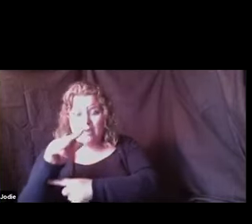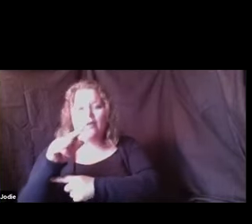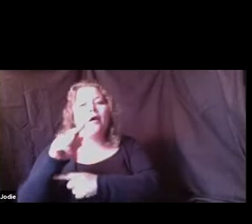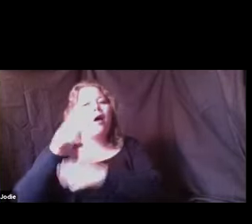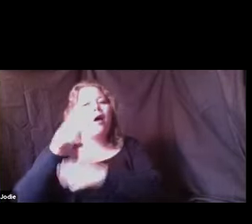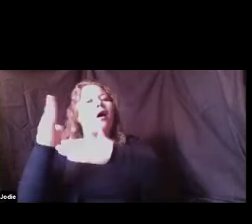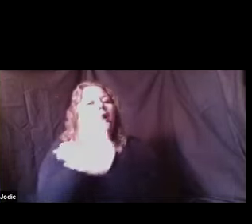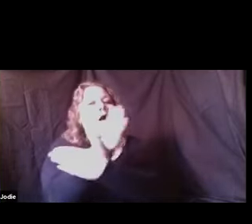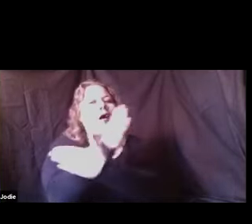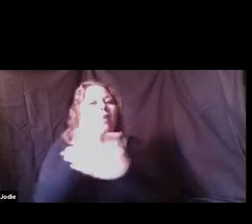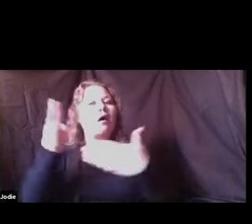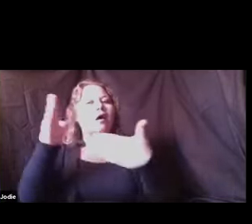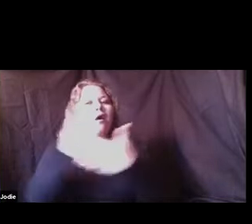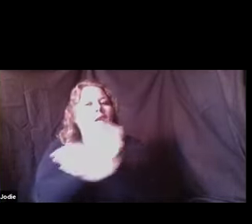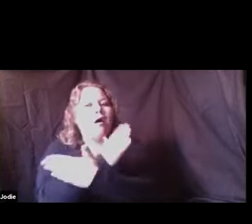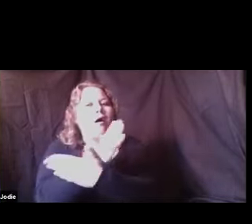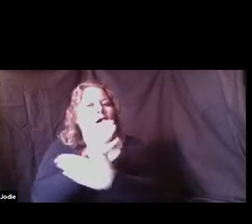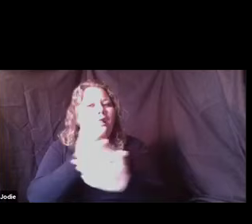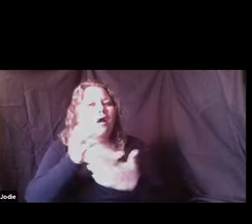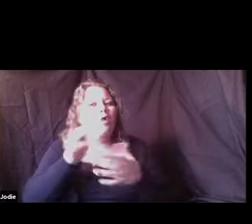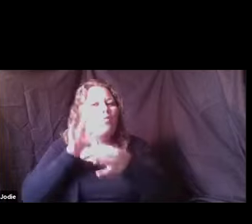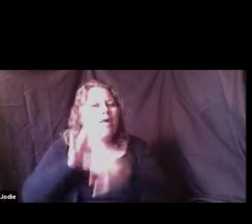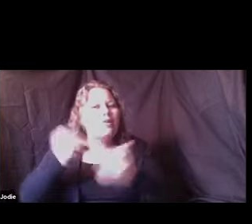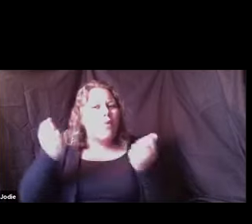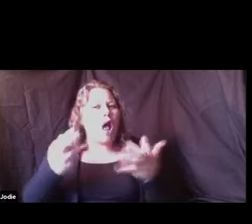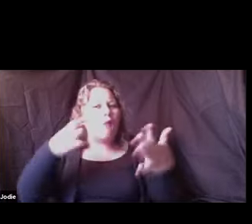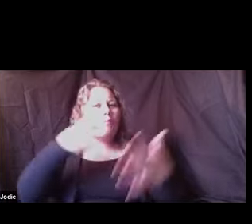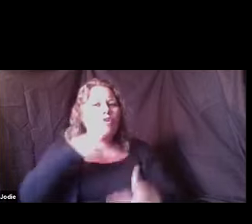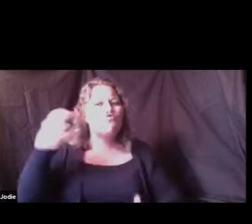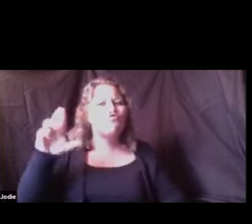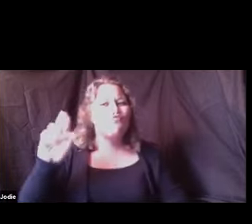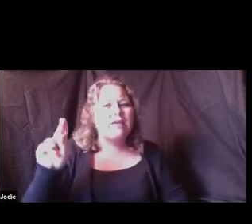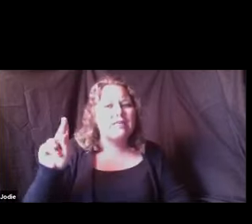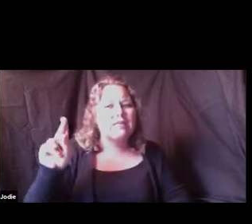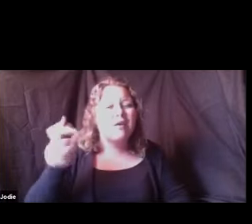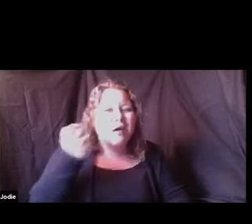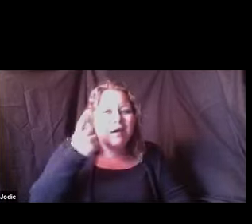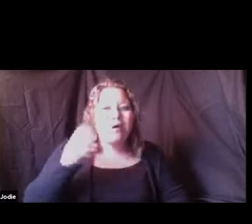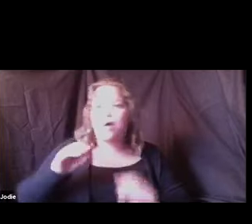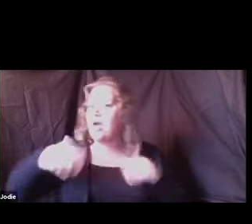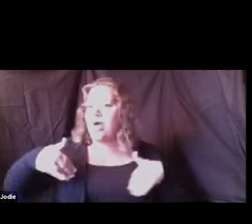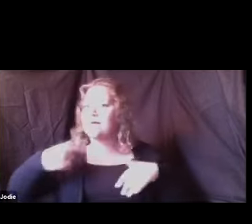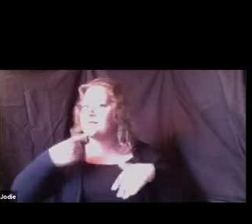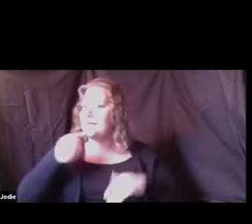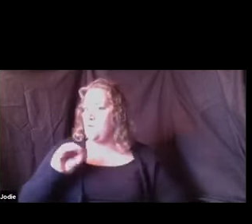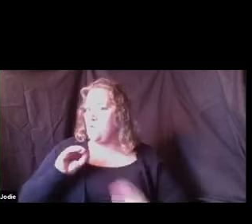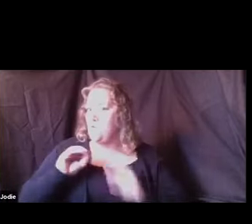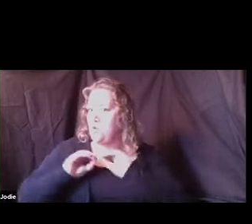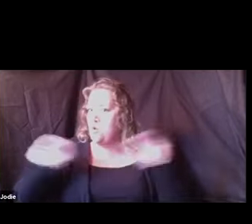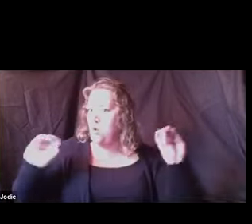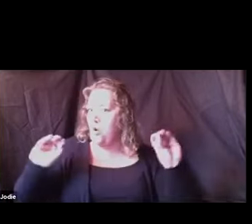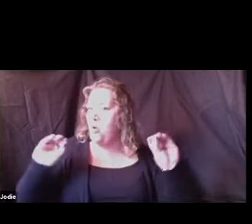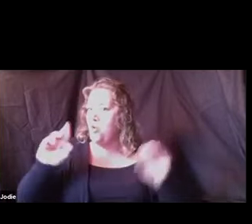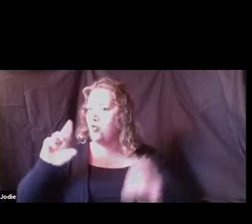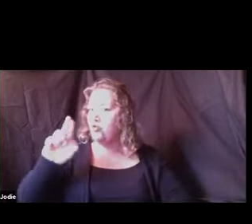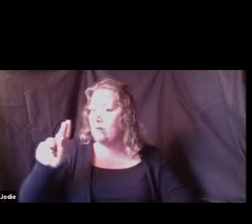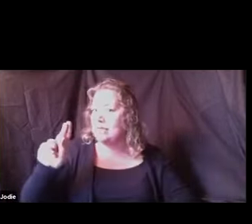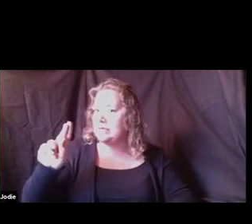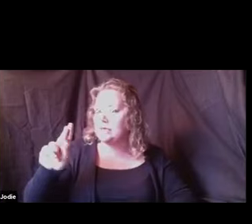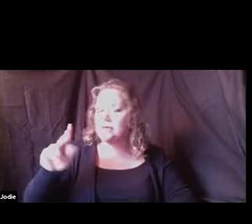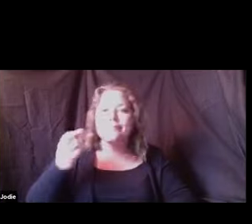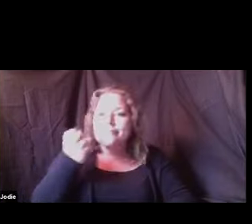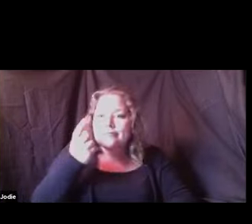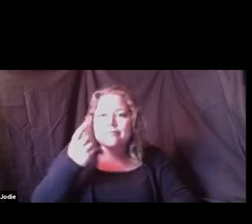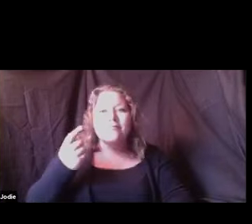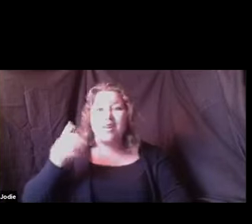notice that I'm not saying no risk, because at the point where we have no risk, which probably won't be until we have a vaccine available